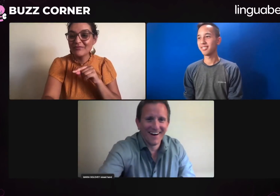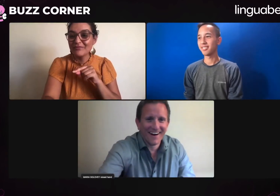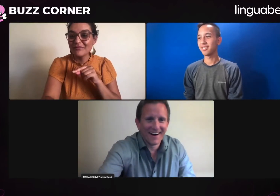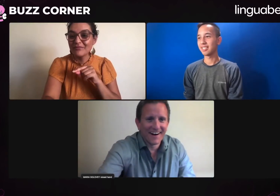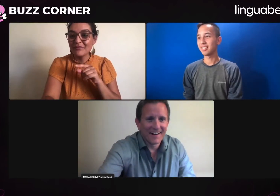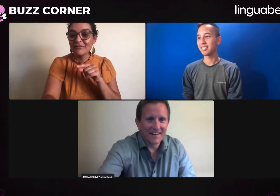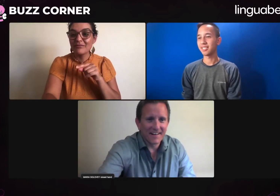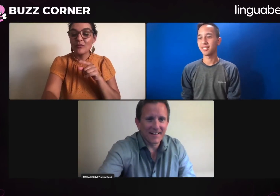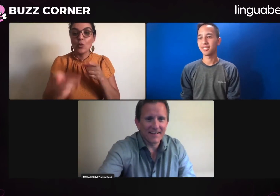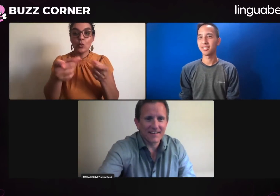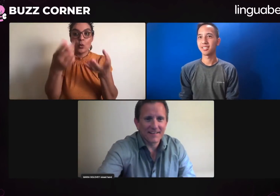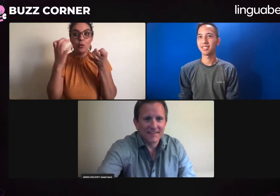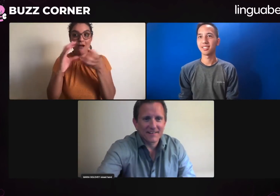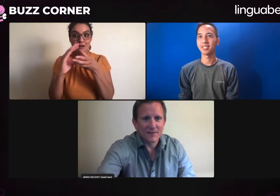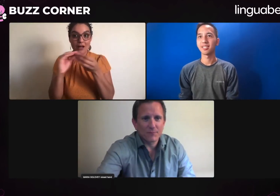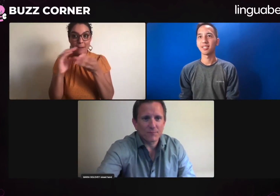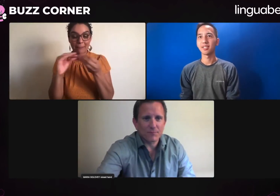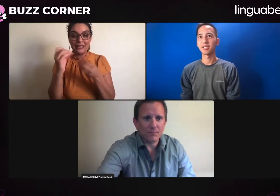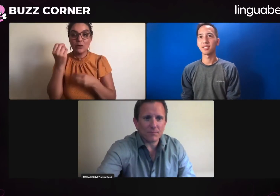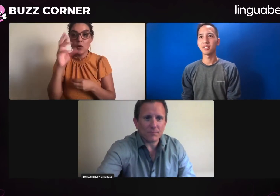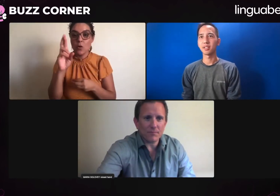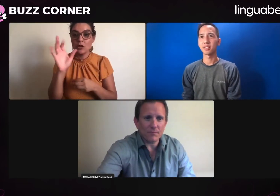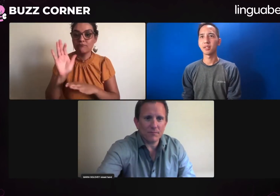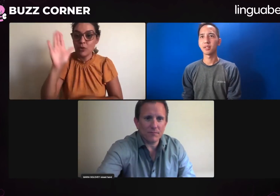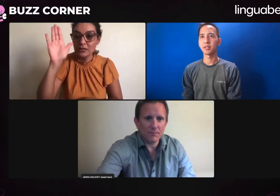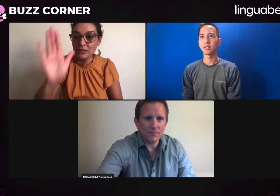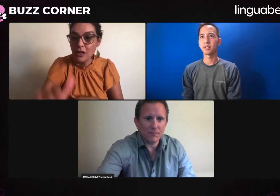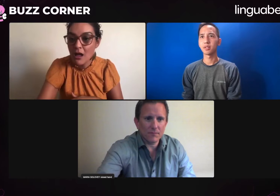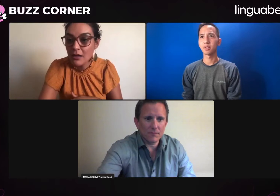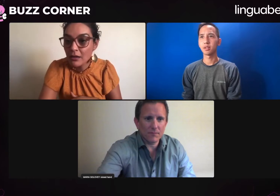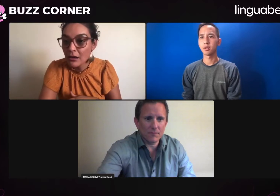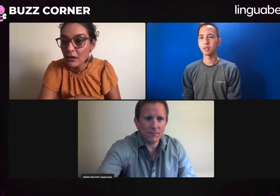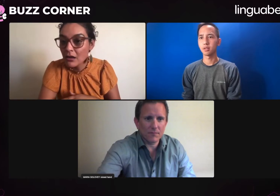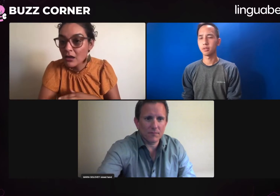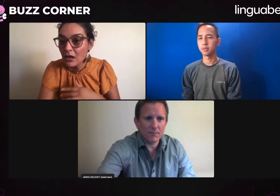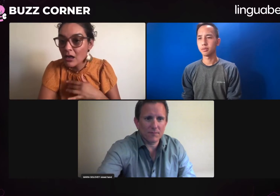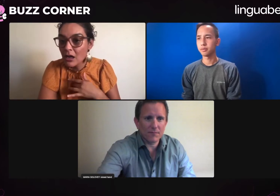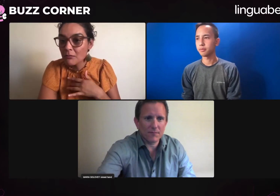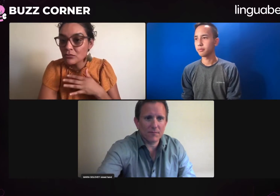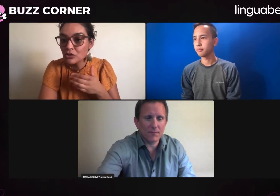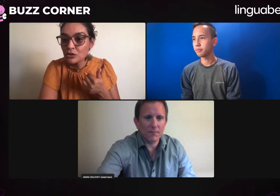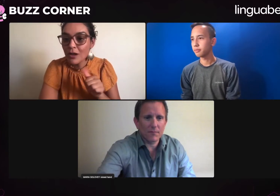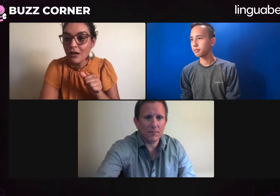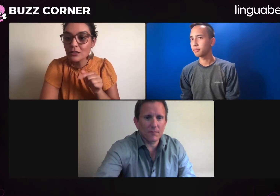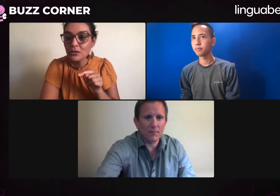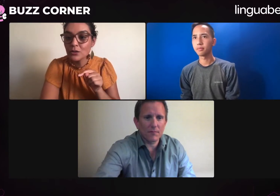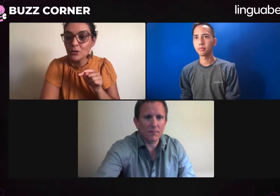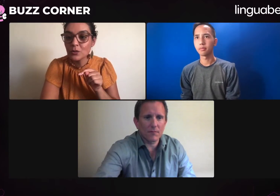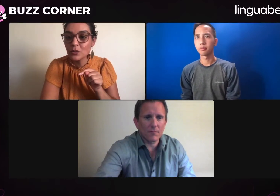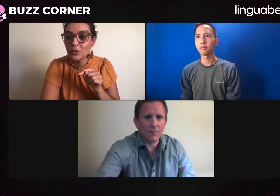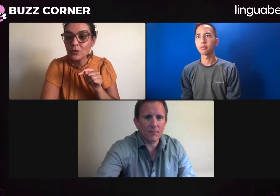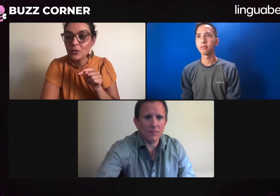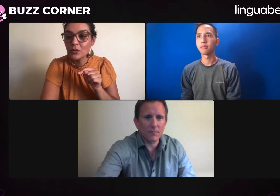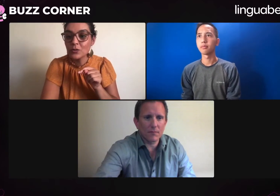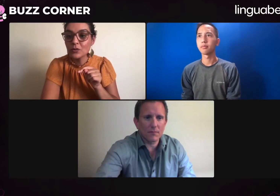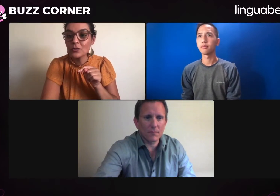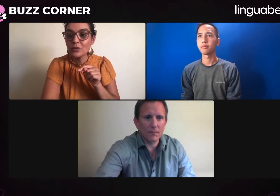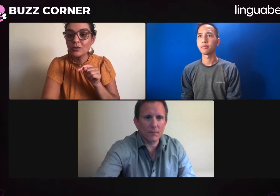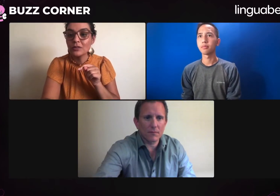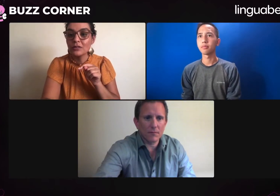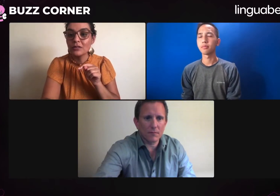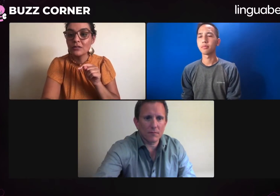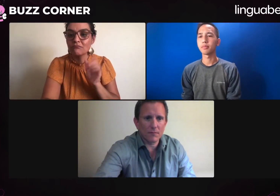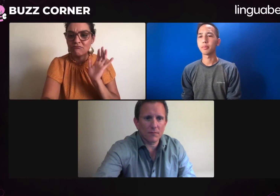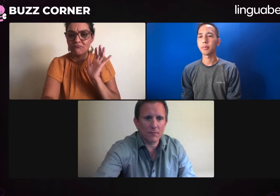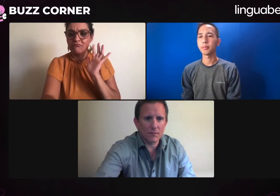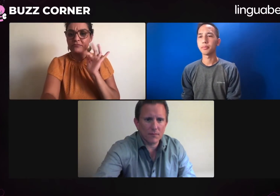and allow this person to come on. Did you want to raise your virtual hand or did you want to come on screen? It's